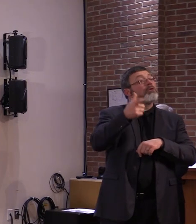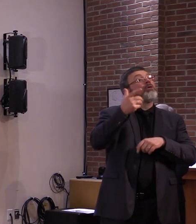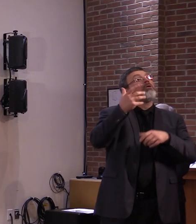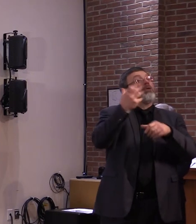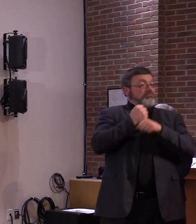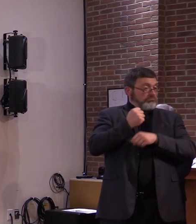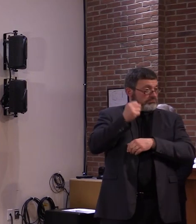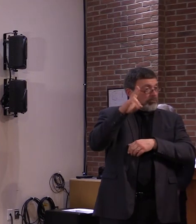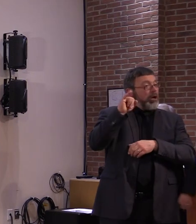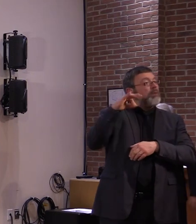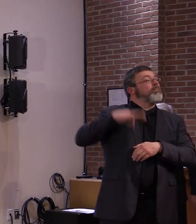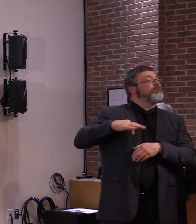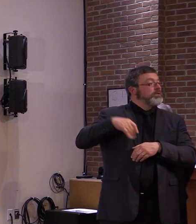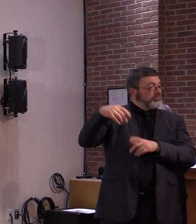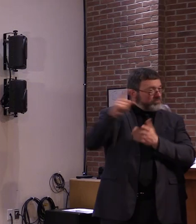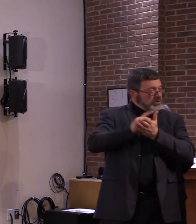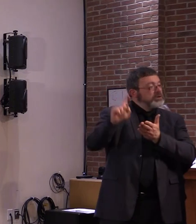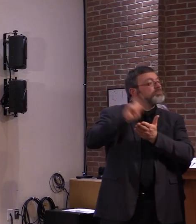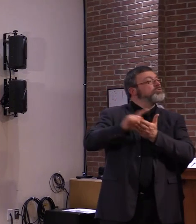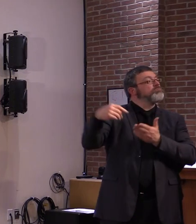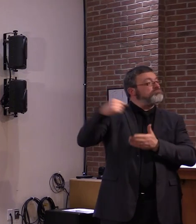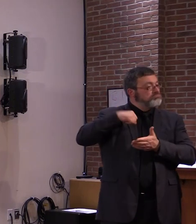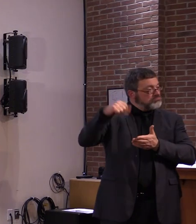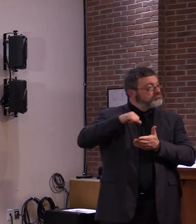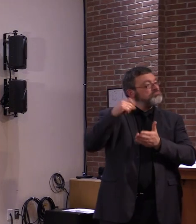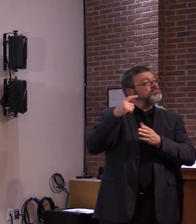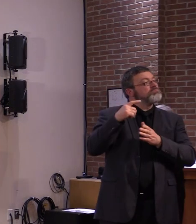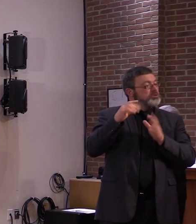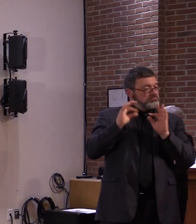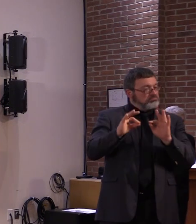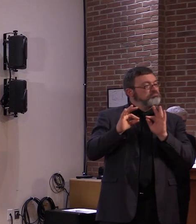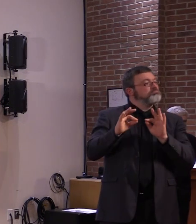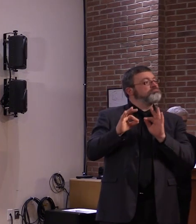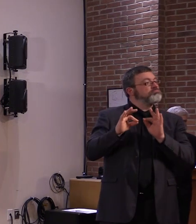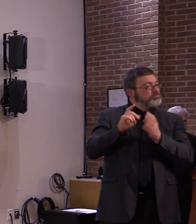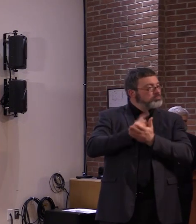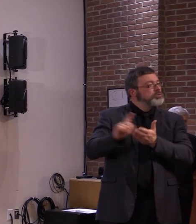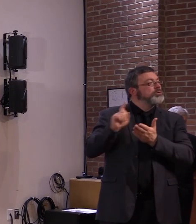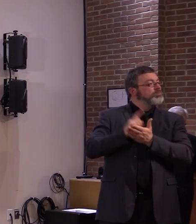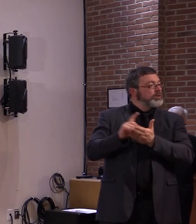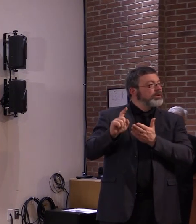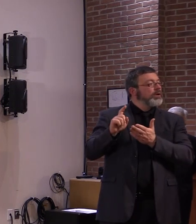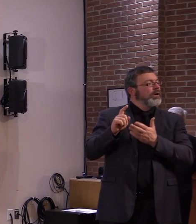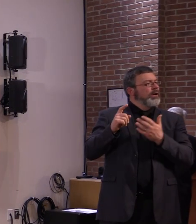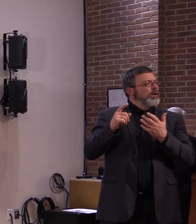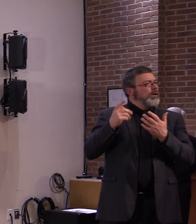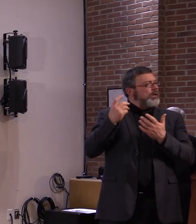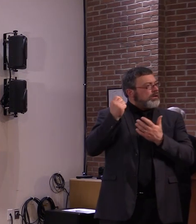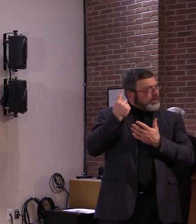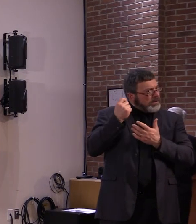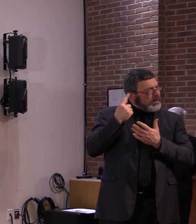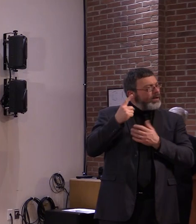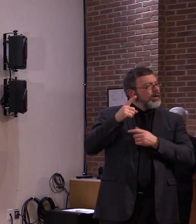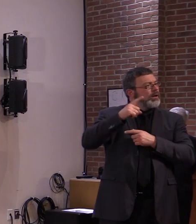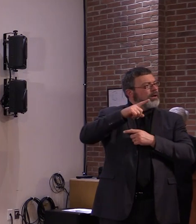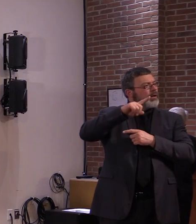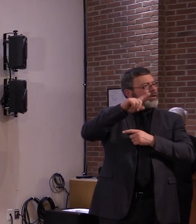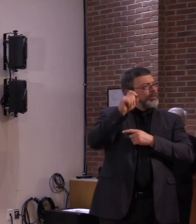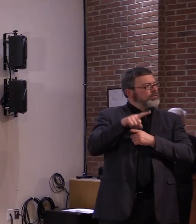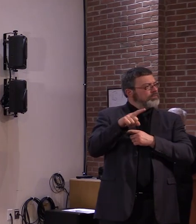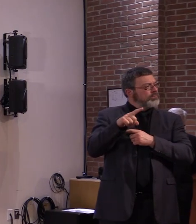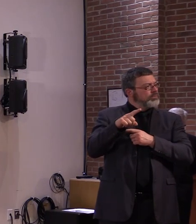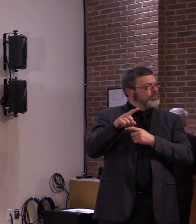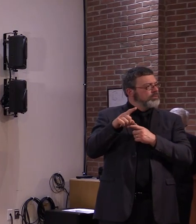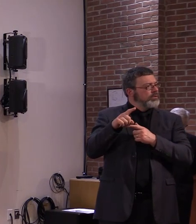mentioned, the various unemployment benefits. And the question I had is about the LWA and whether the